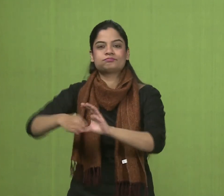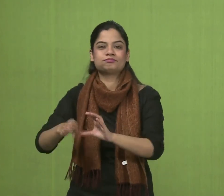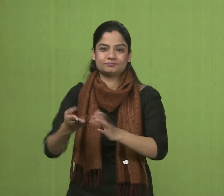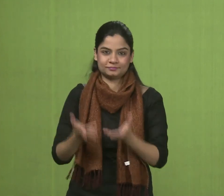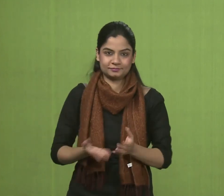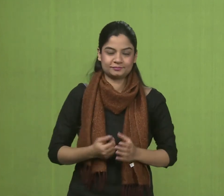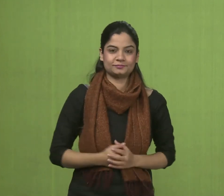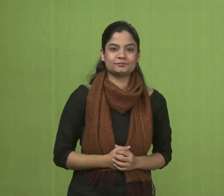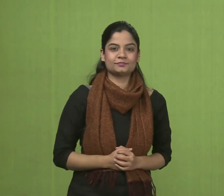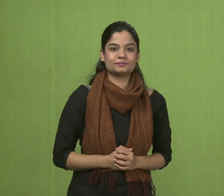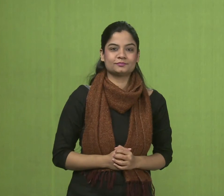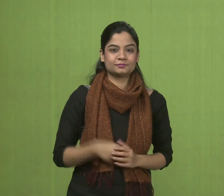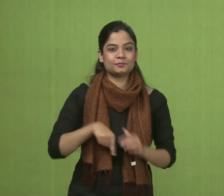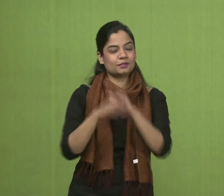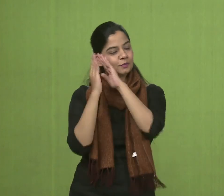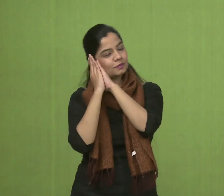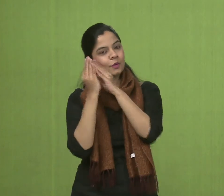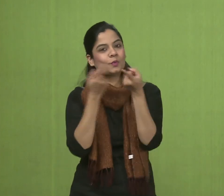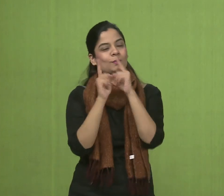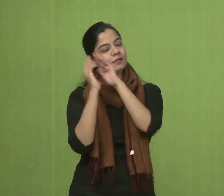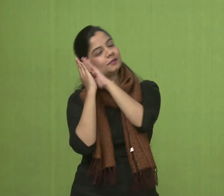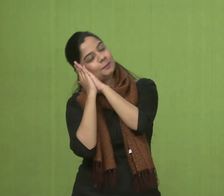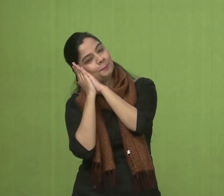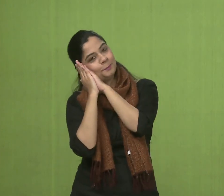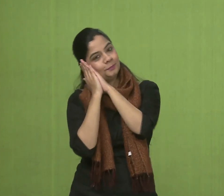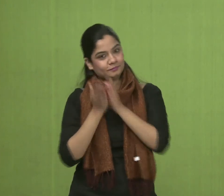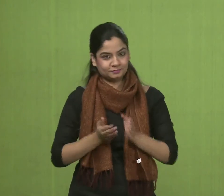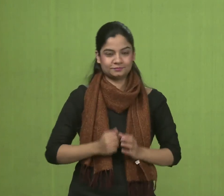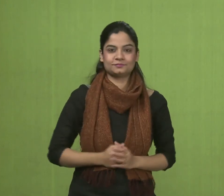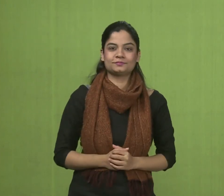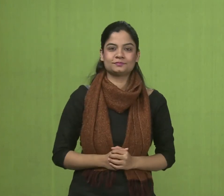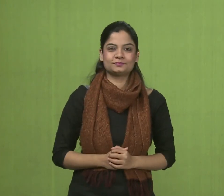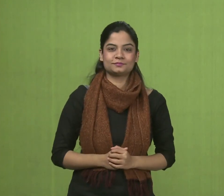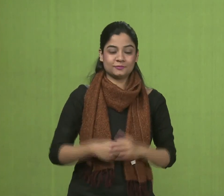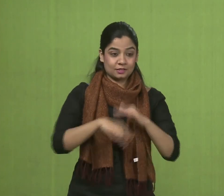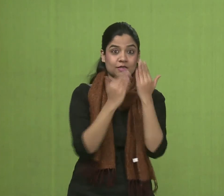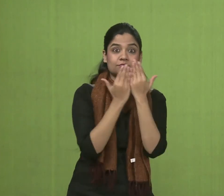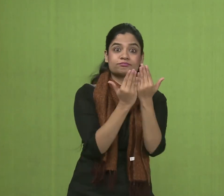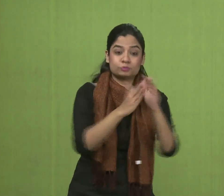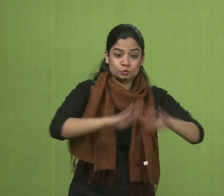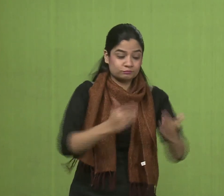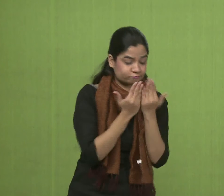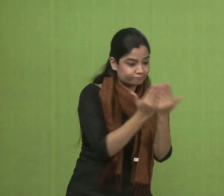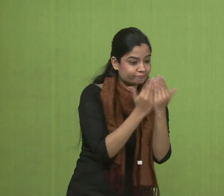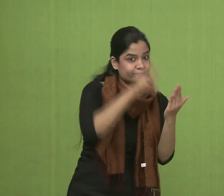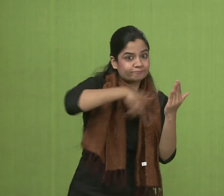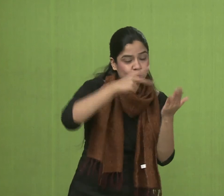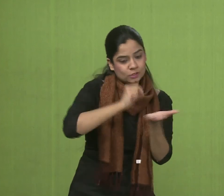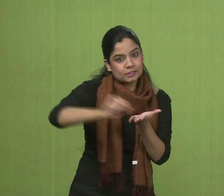Different utensils in the house. Third is everyone sleeping. Studying, especially for